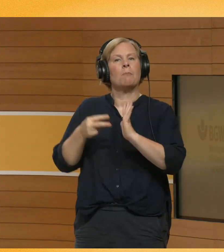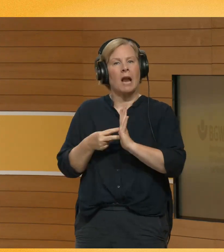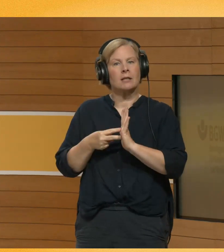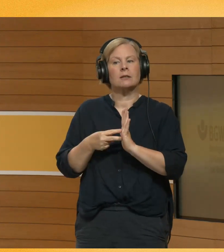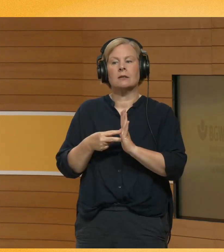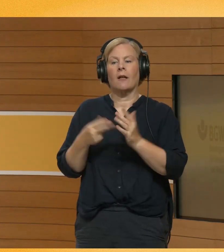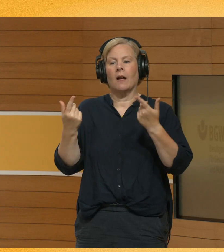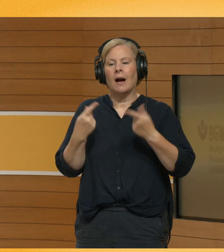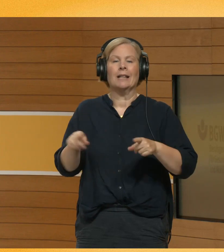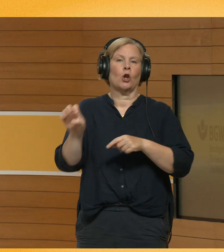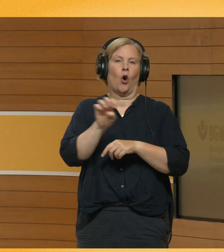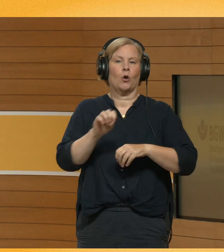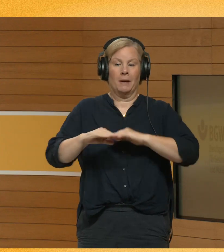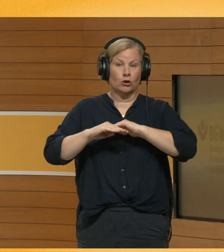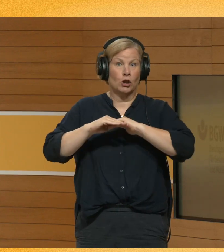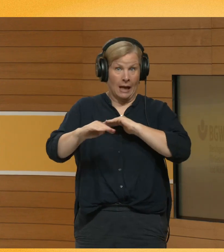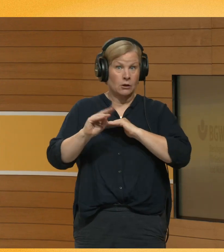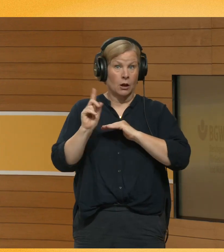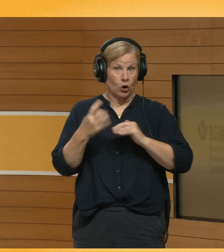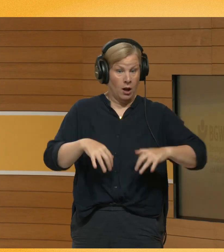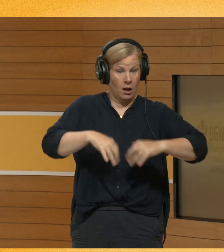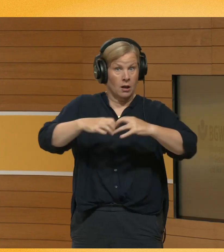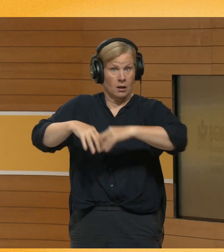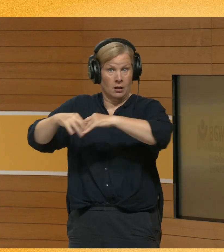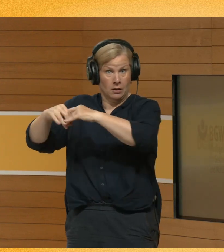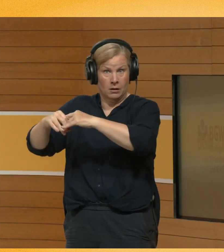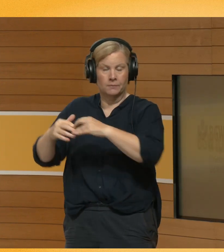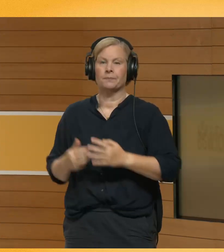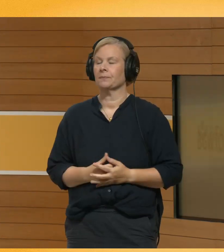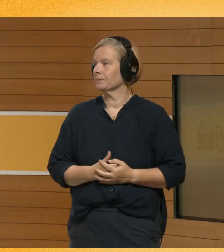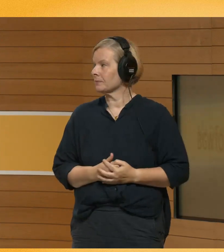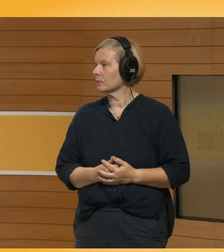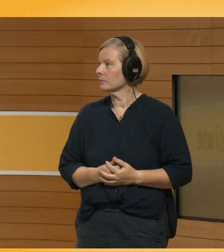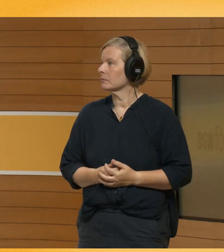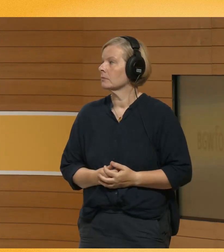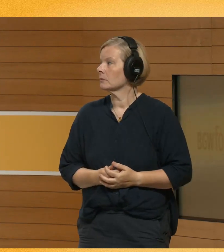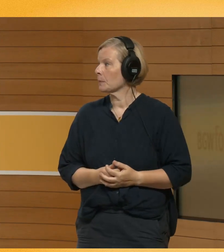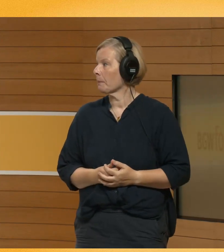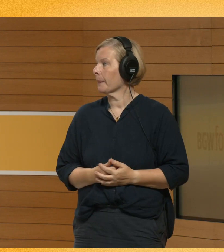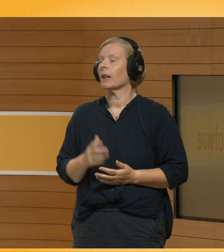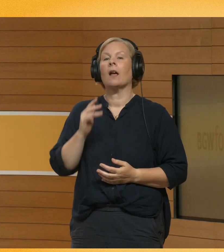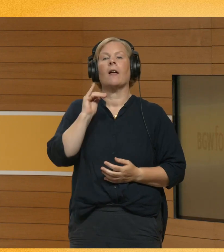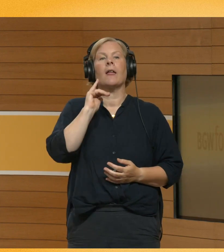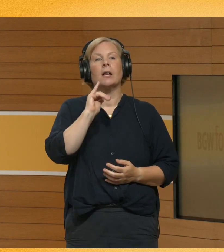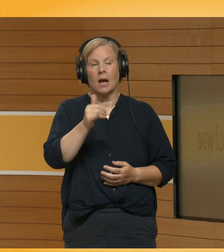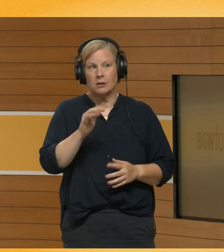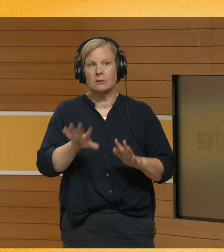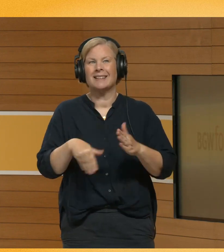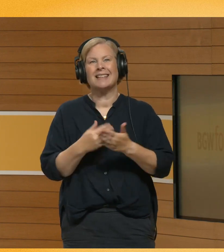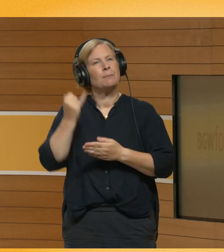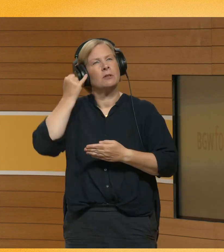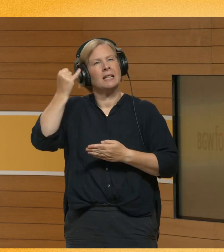So at this point in time, the idea is to have a follow-up. We're still trying to